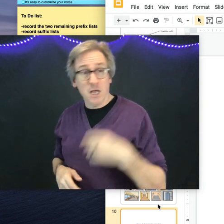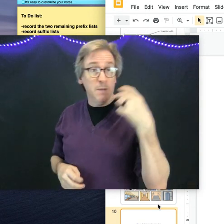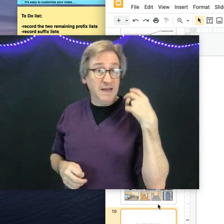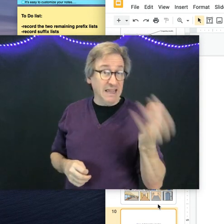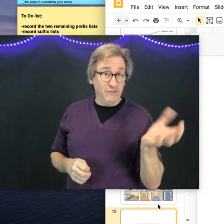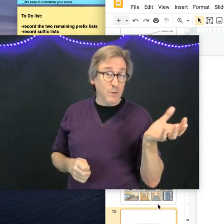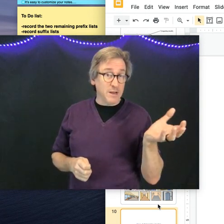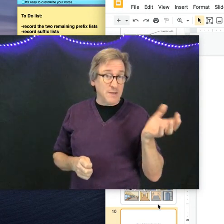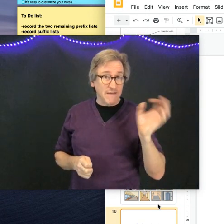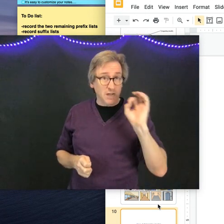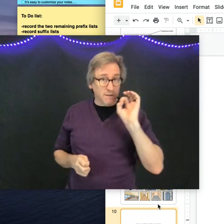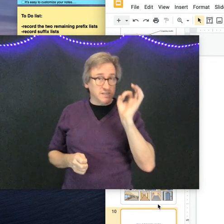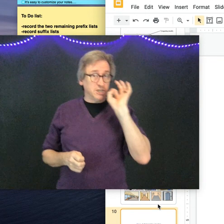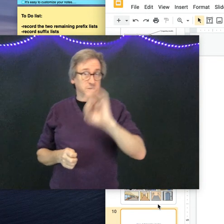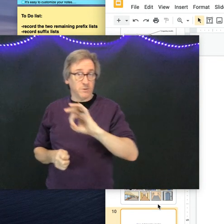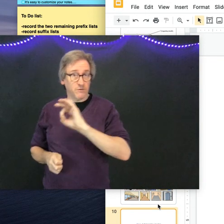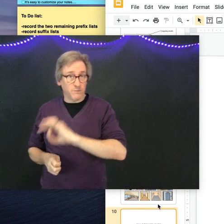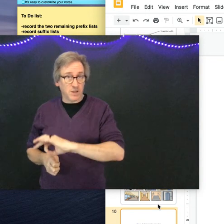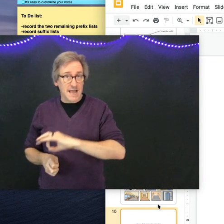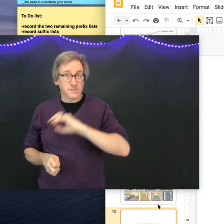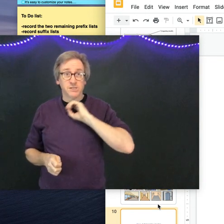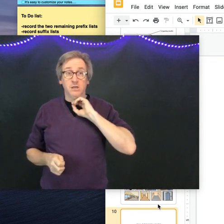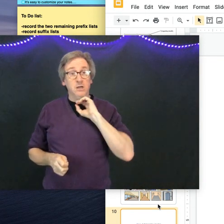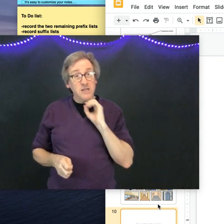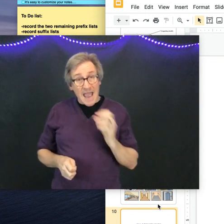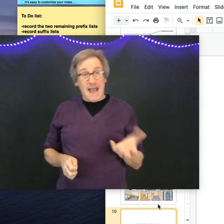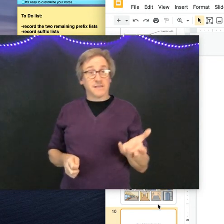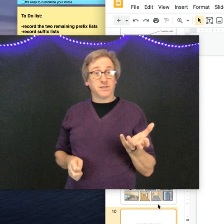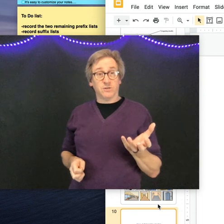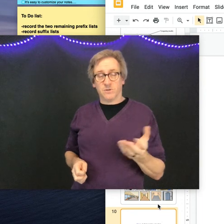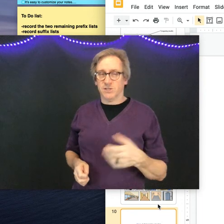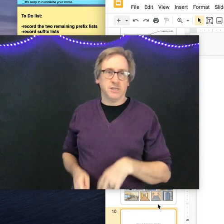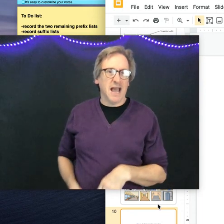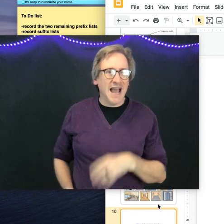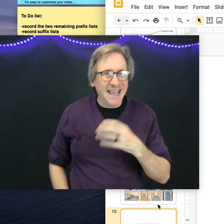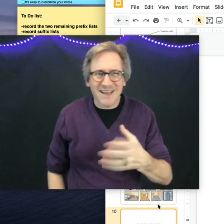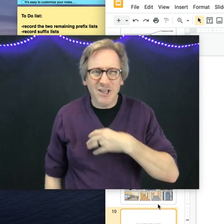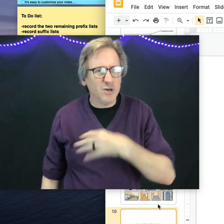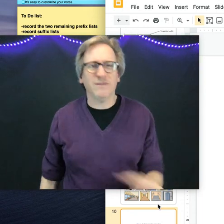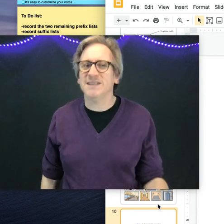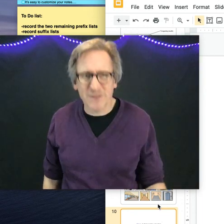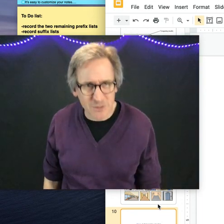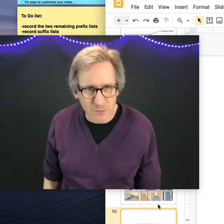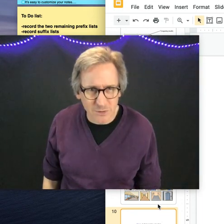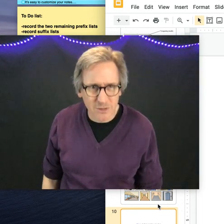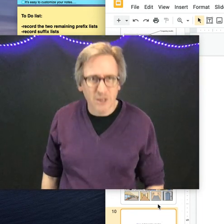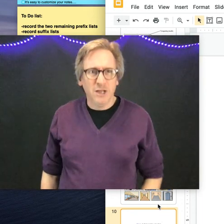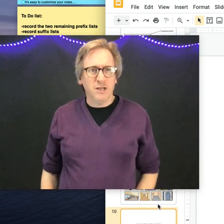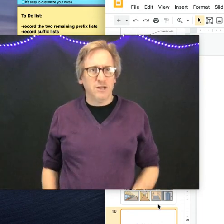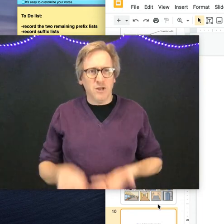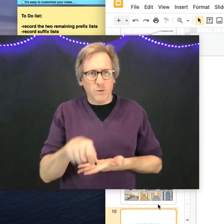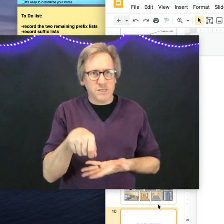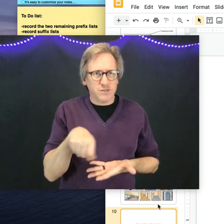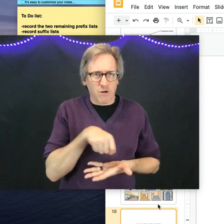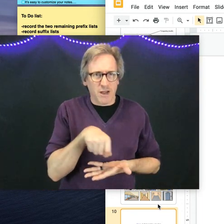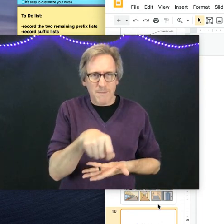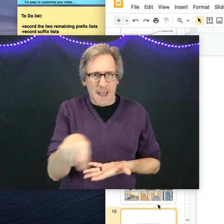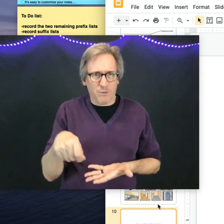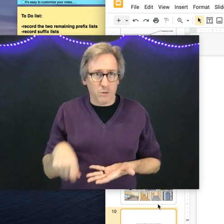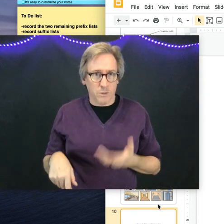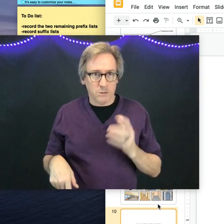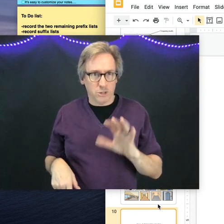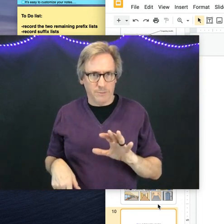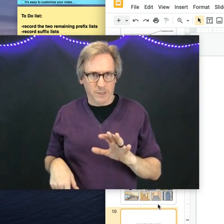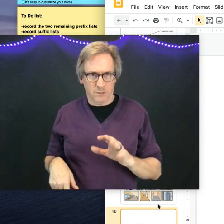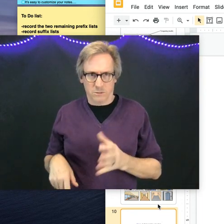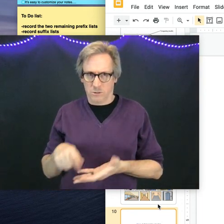chats. But if you end up having a conversation with someone from class, ask those questions. Again, you don't have to tell the truth. No one's drawing a map,